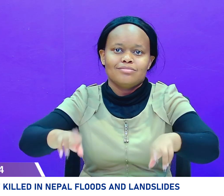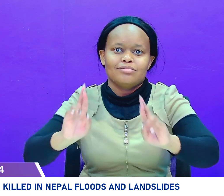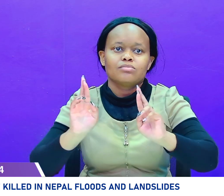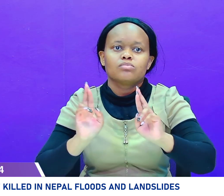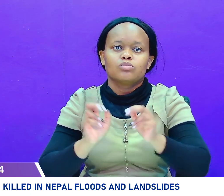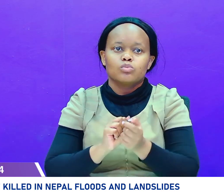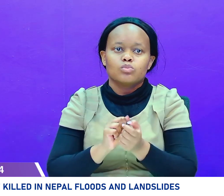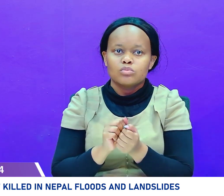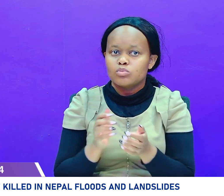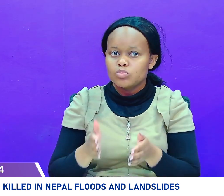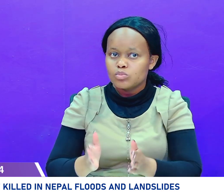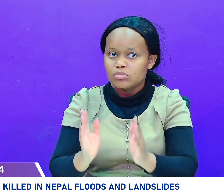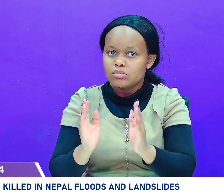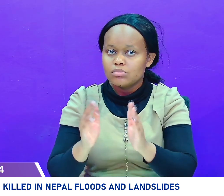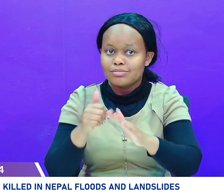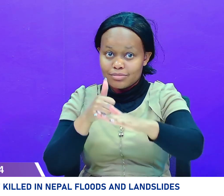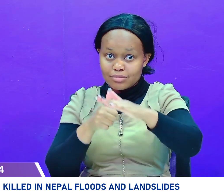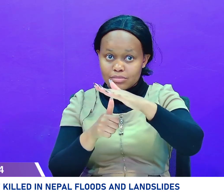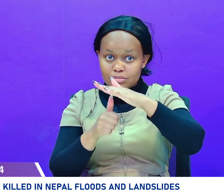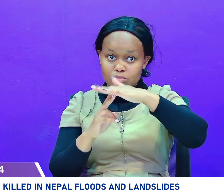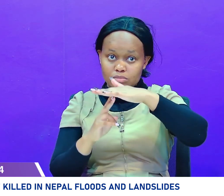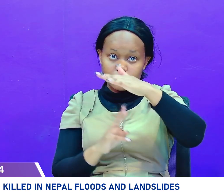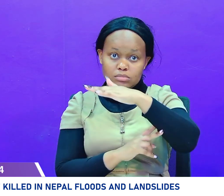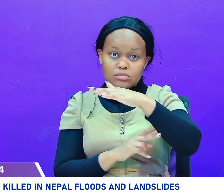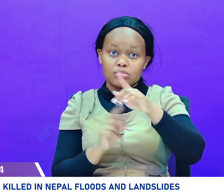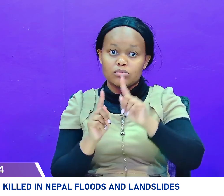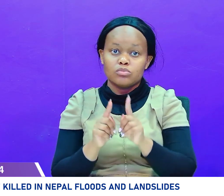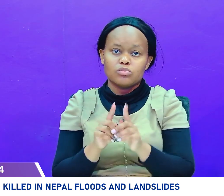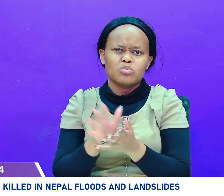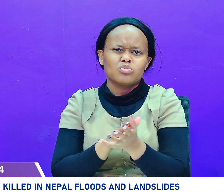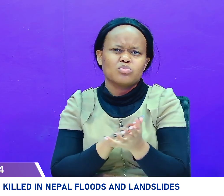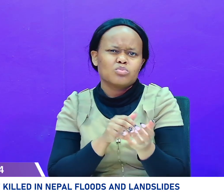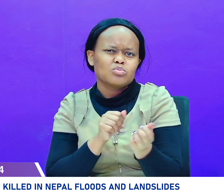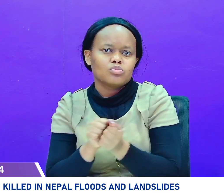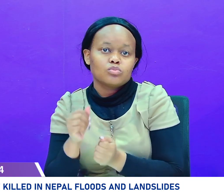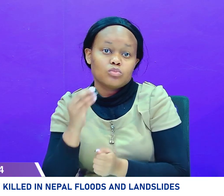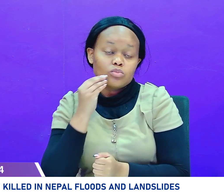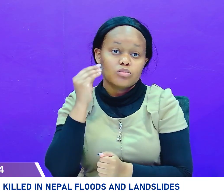washed away bridges, and destroyed dozens of homes.